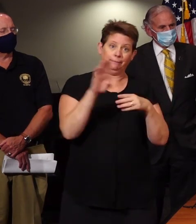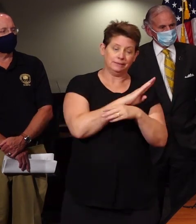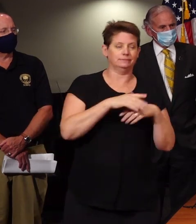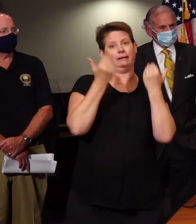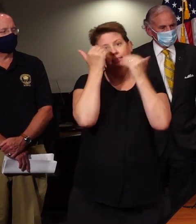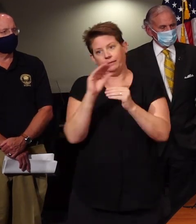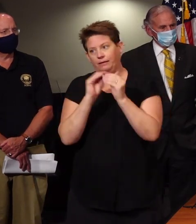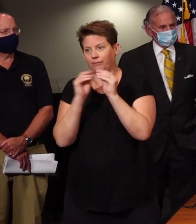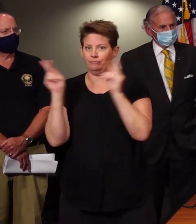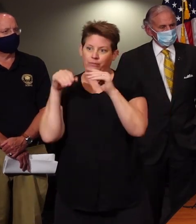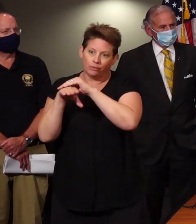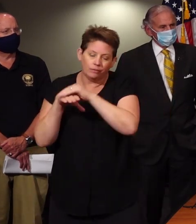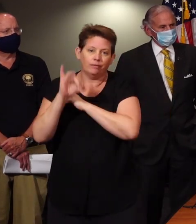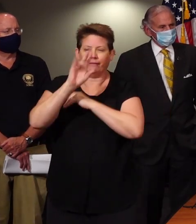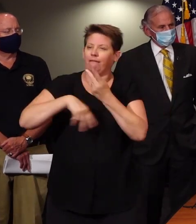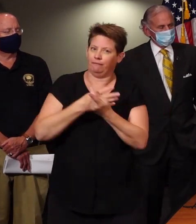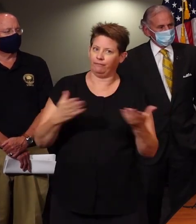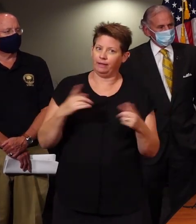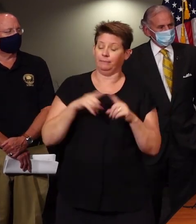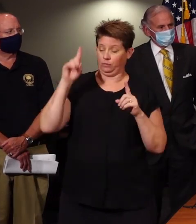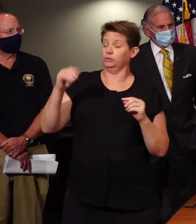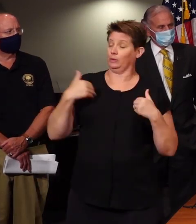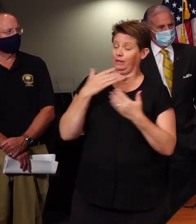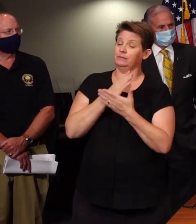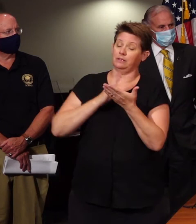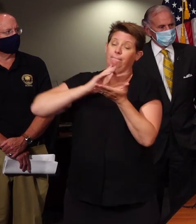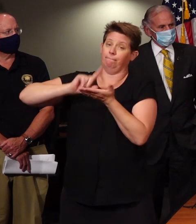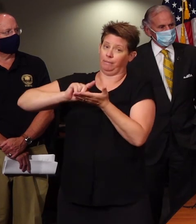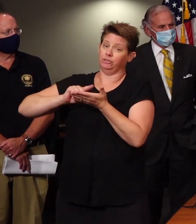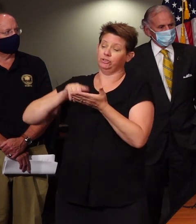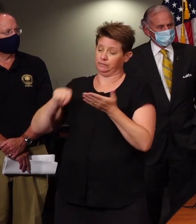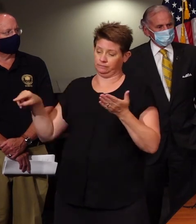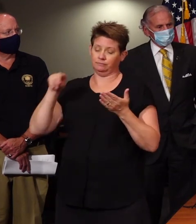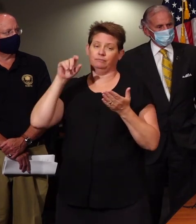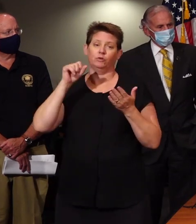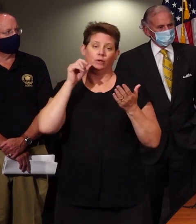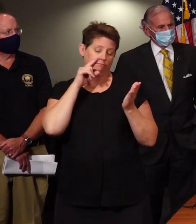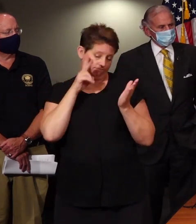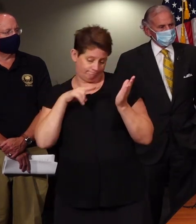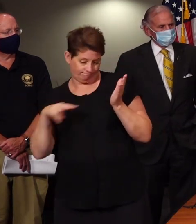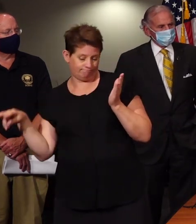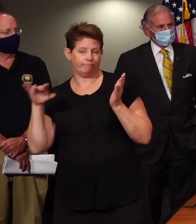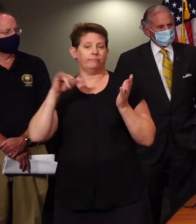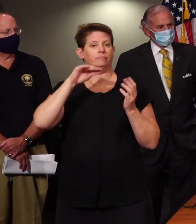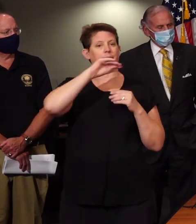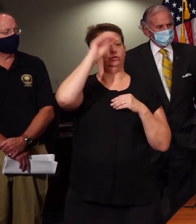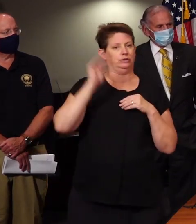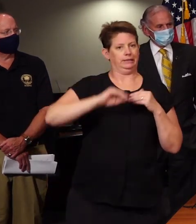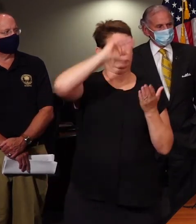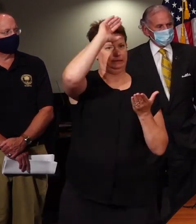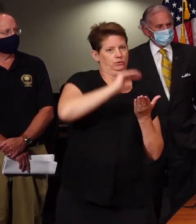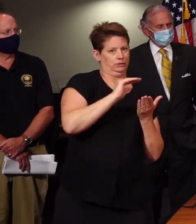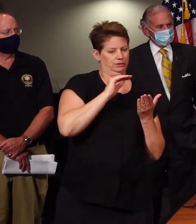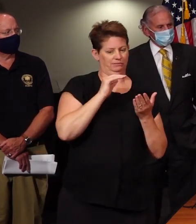of participants and things like that. But there is published information that within a matter of days, you can look at percentage points and decline in cases within a matter